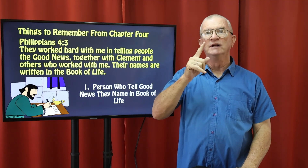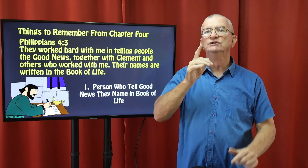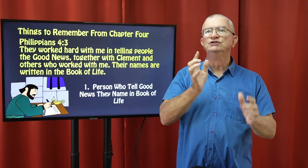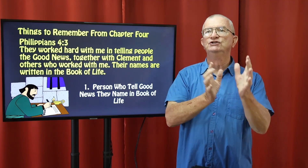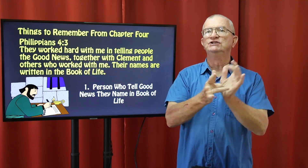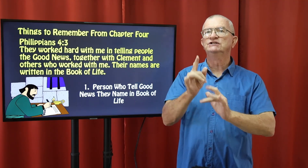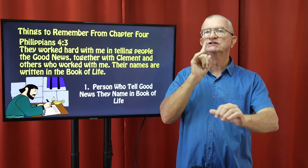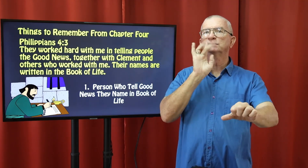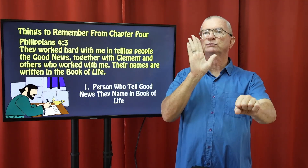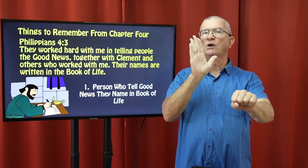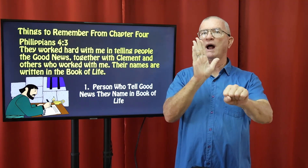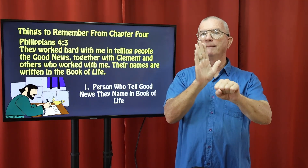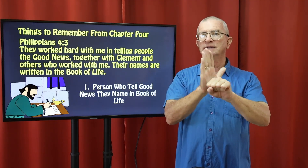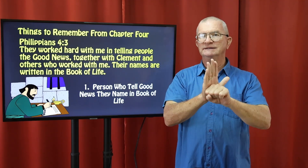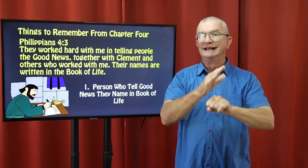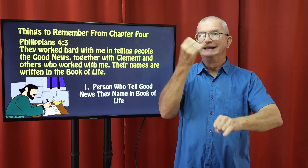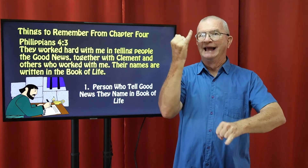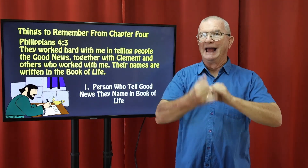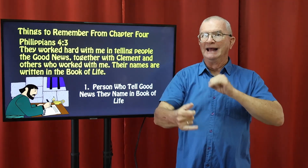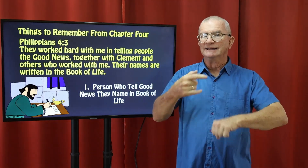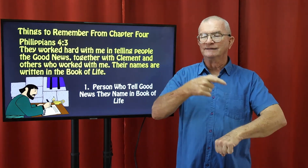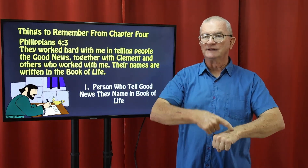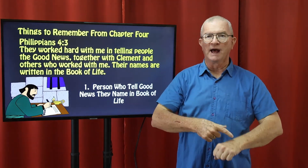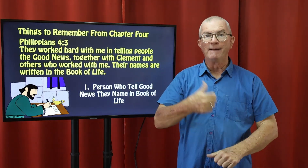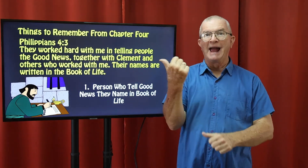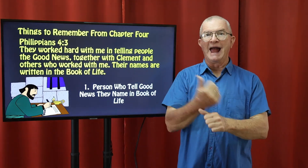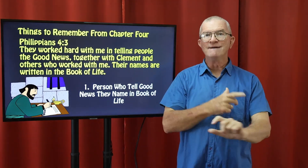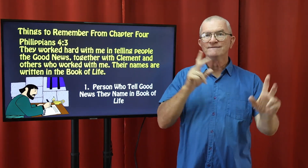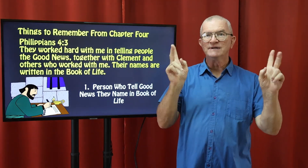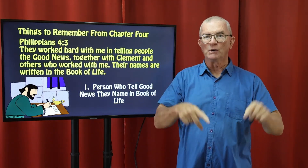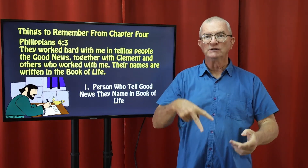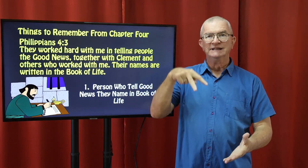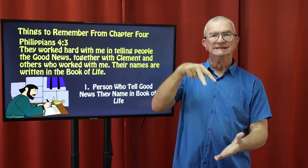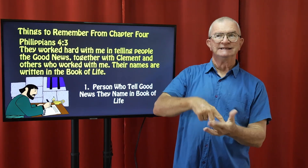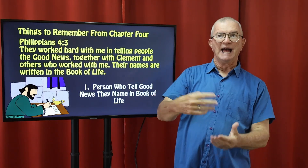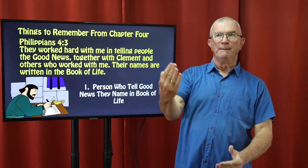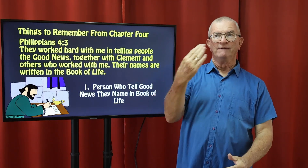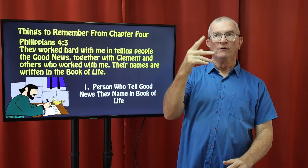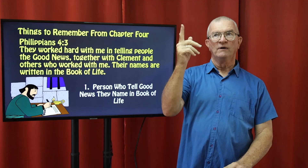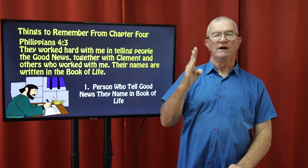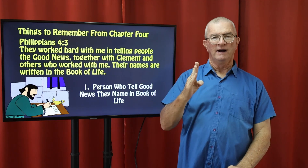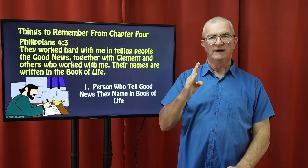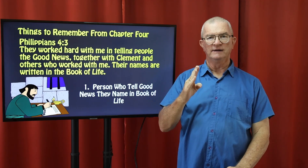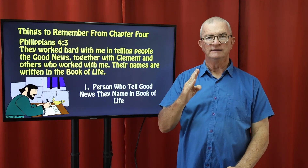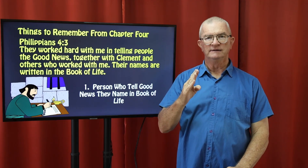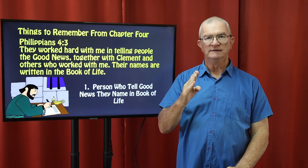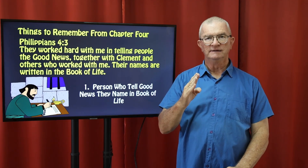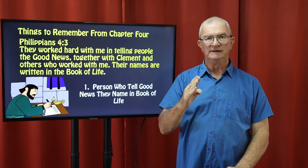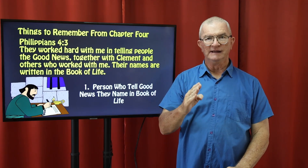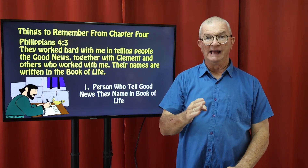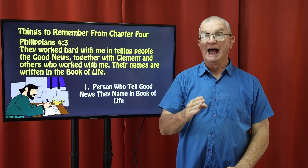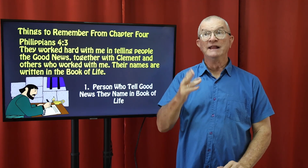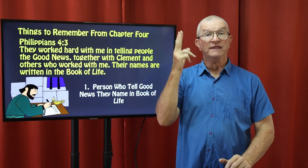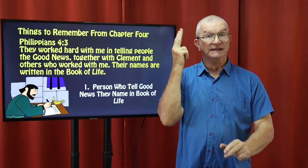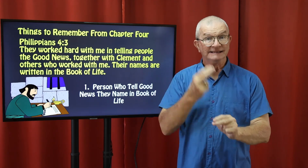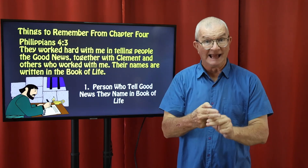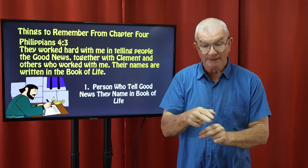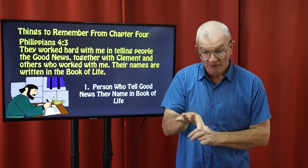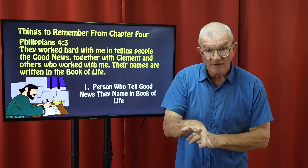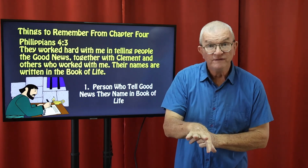That's what's going to happen. Jesus has promised at the end of time, every person will stand before God, and